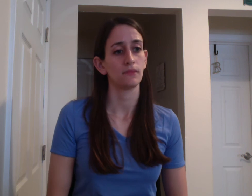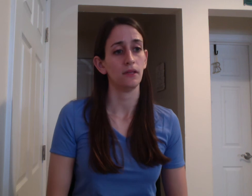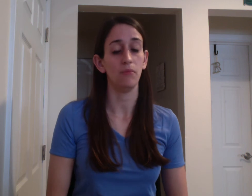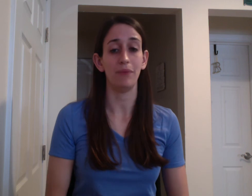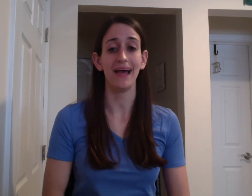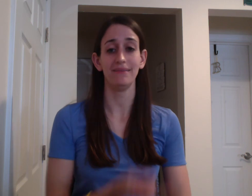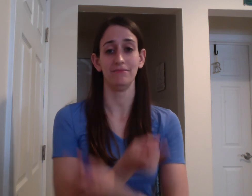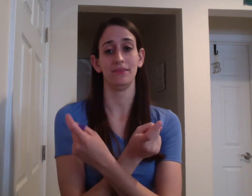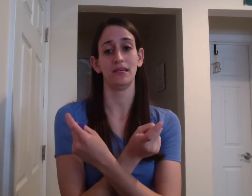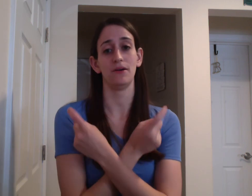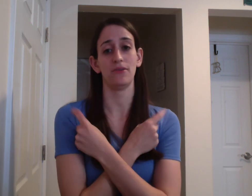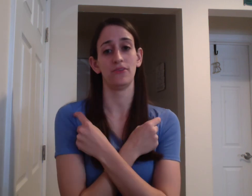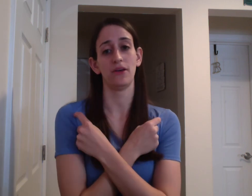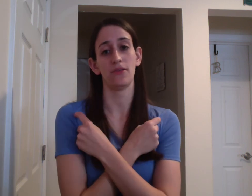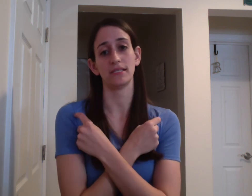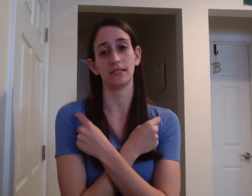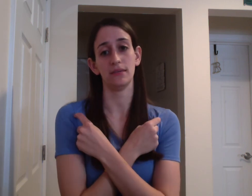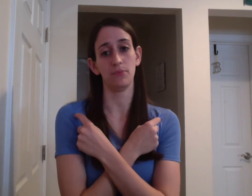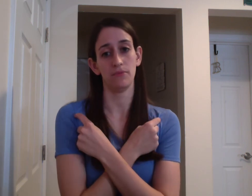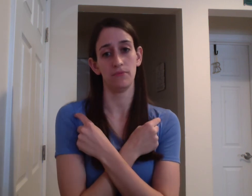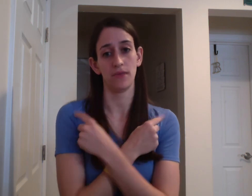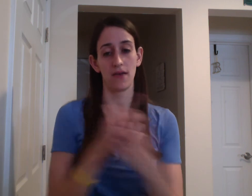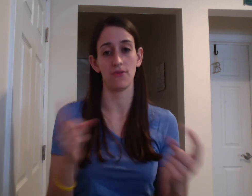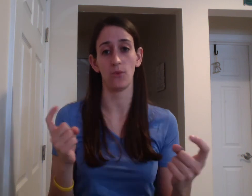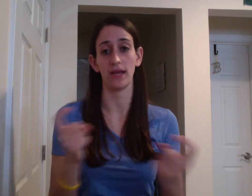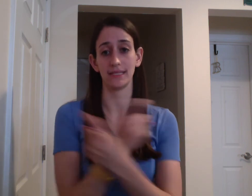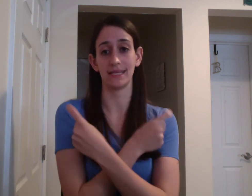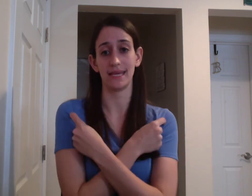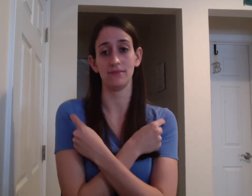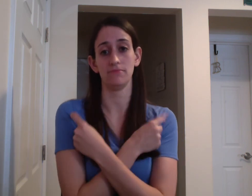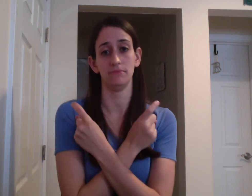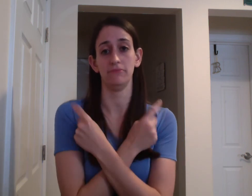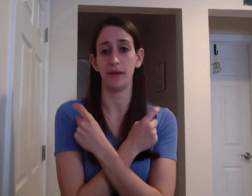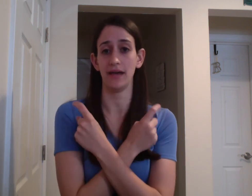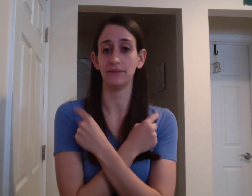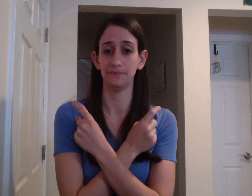A bat, think about this is how they sleep. They have their wings in, bat.